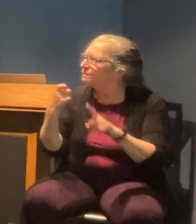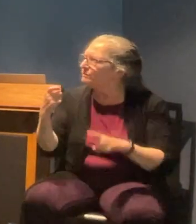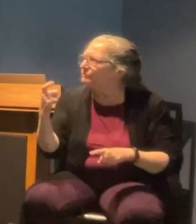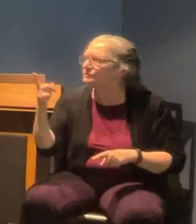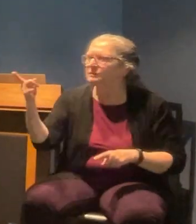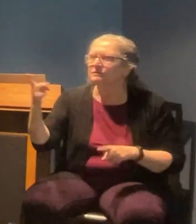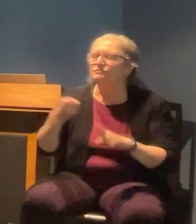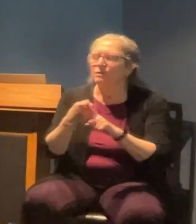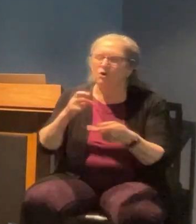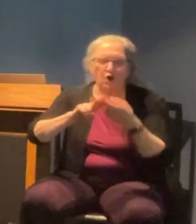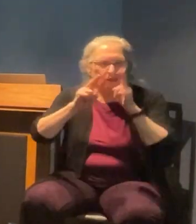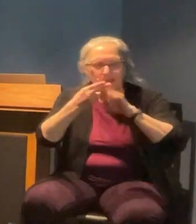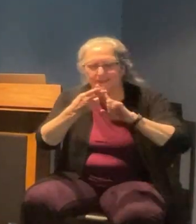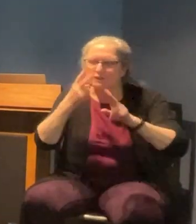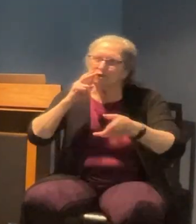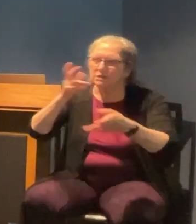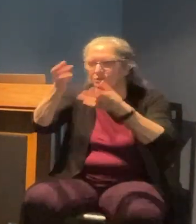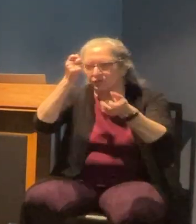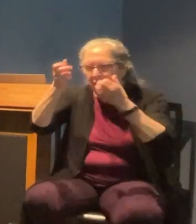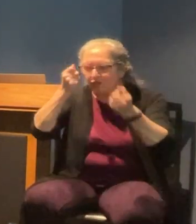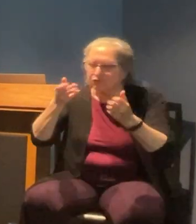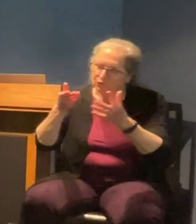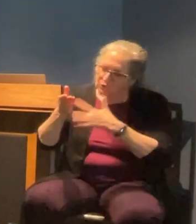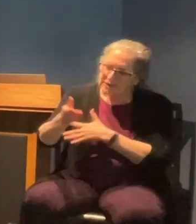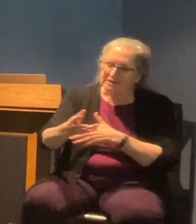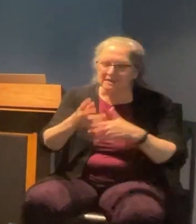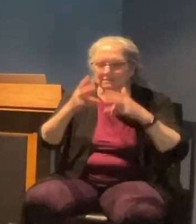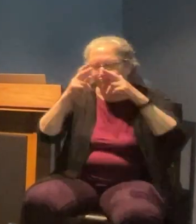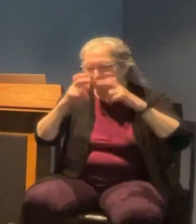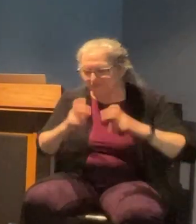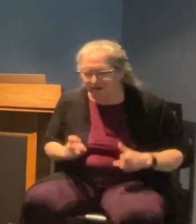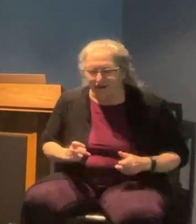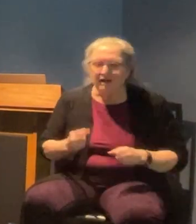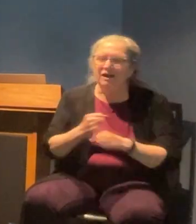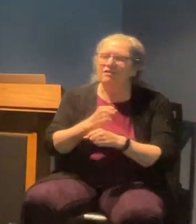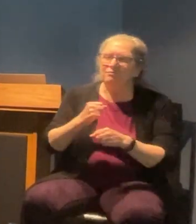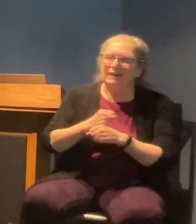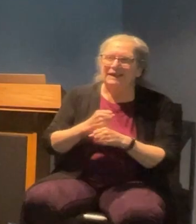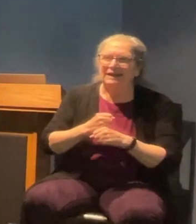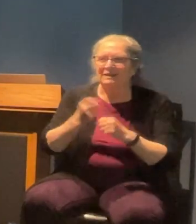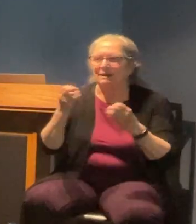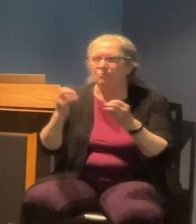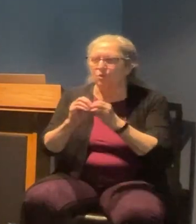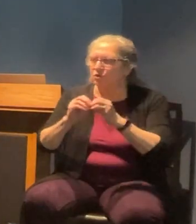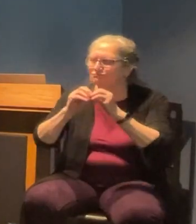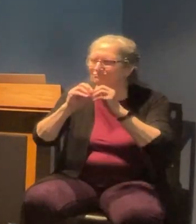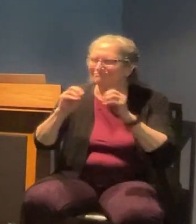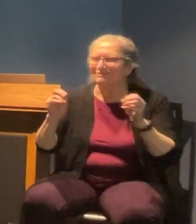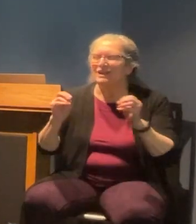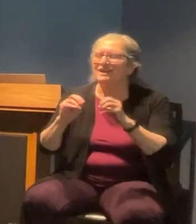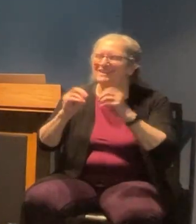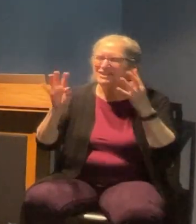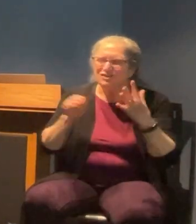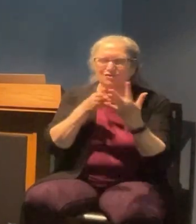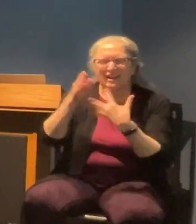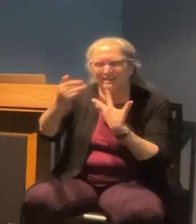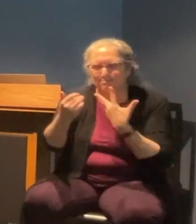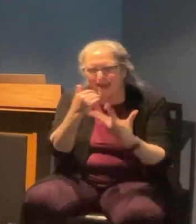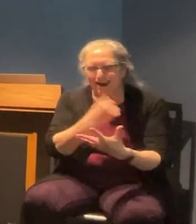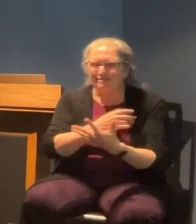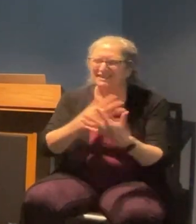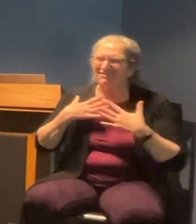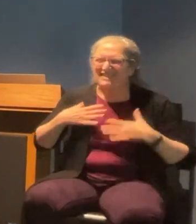and through these processes of making these garments more transparent physically, but it made